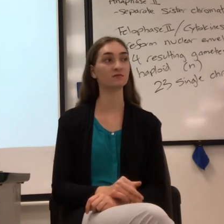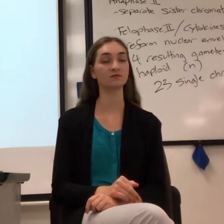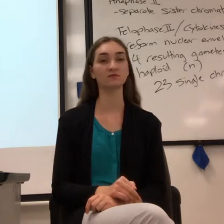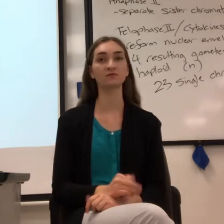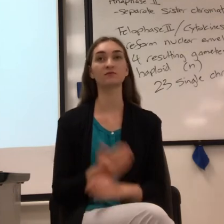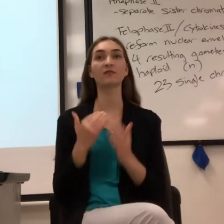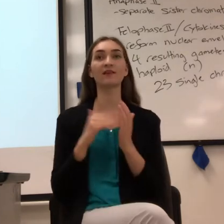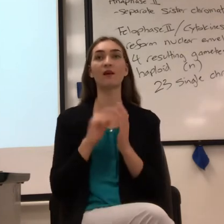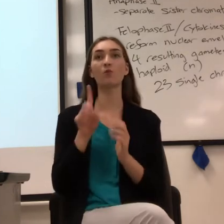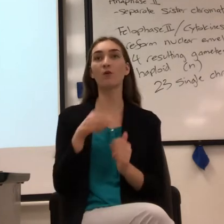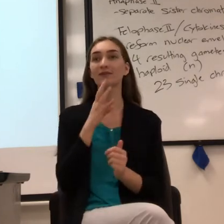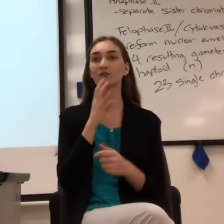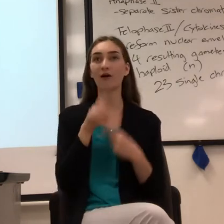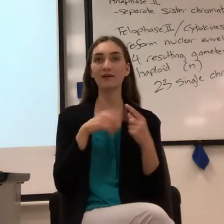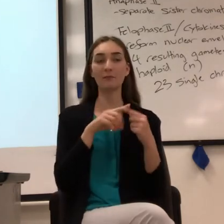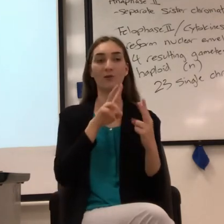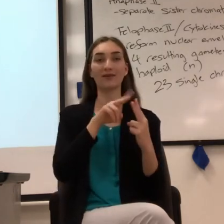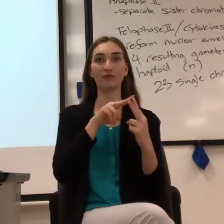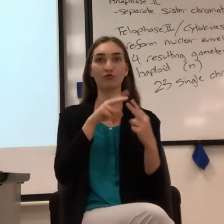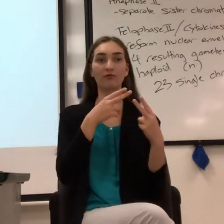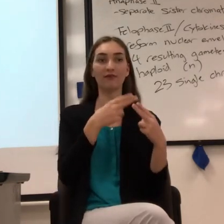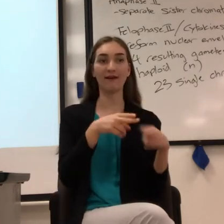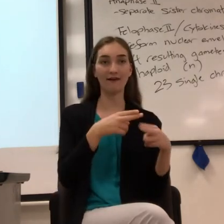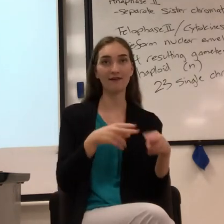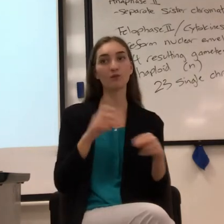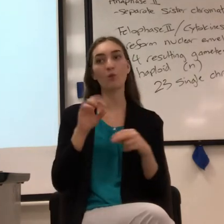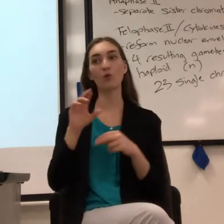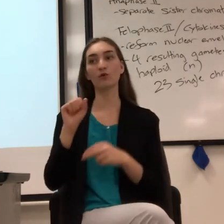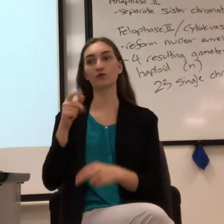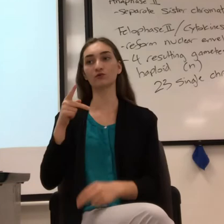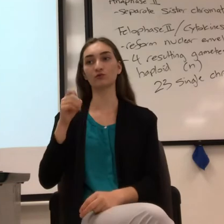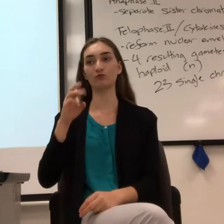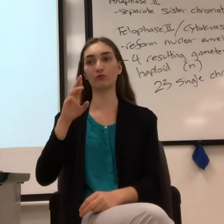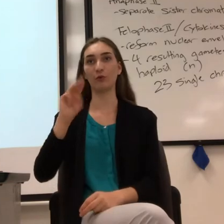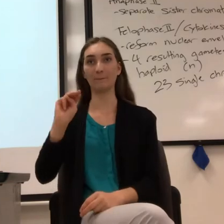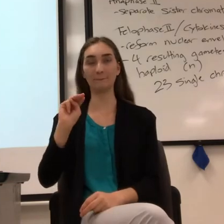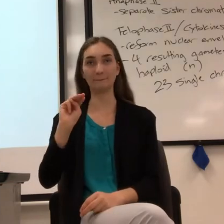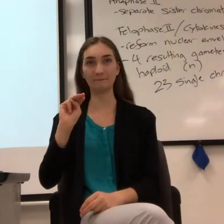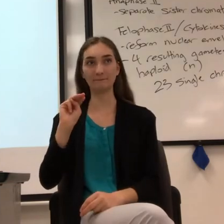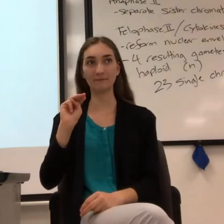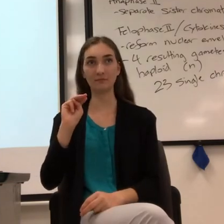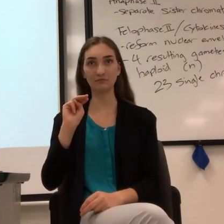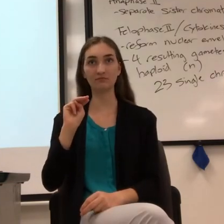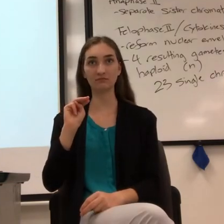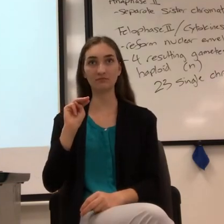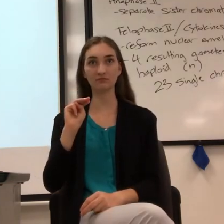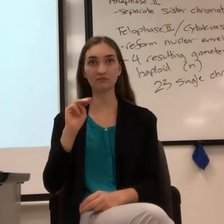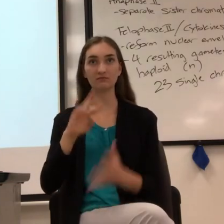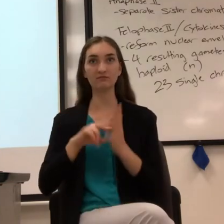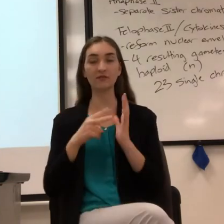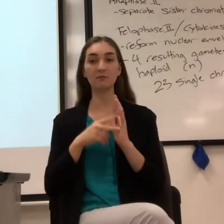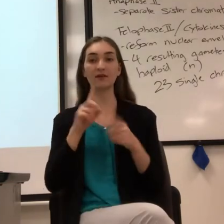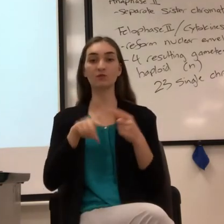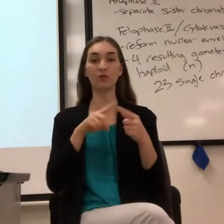Again, we're only talking about sperm or egg, right? Fertilization will restore the full complement.